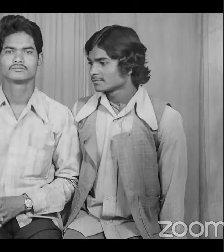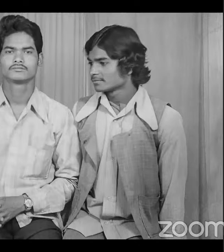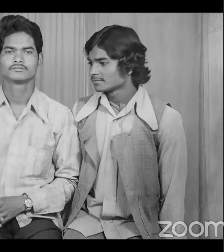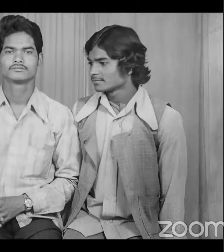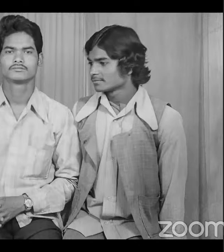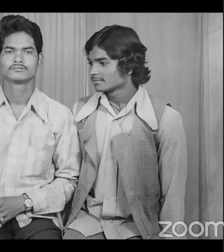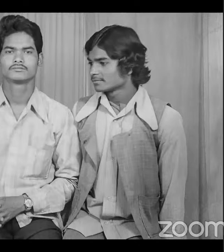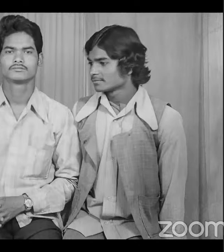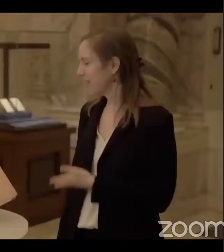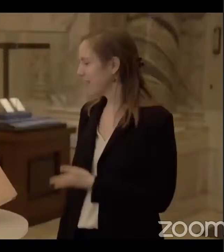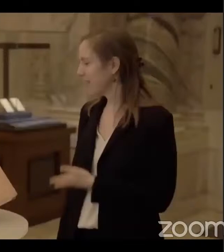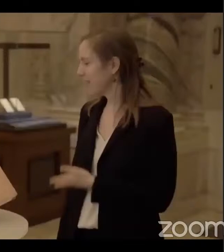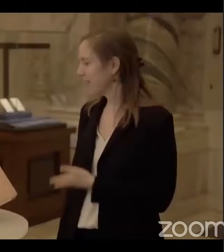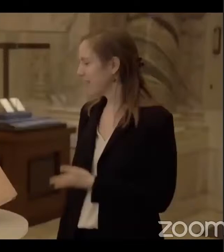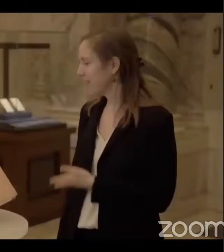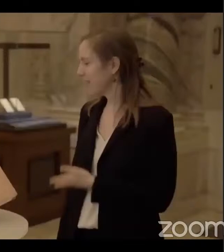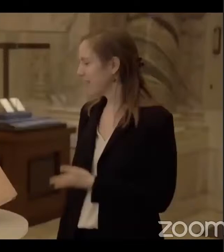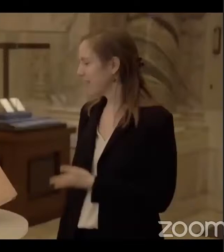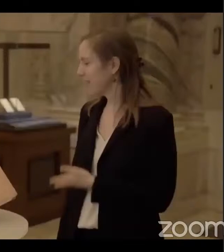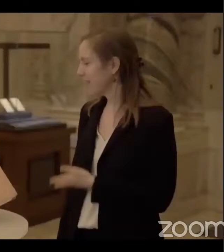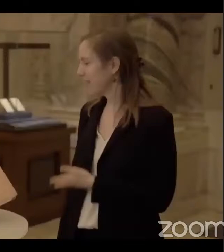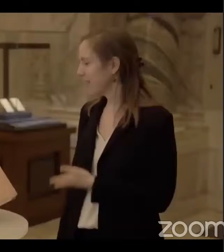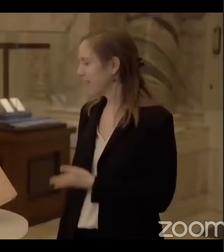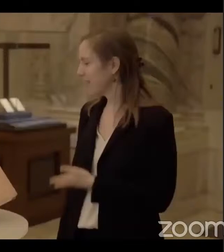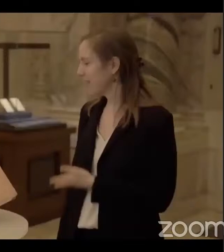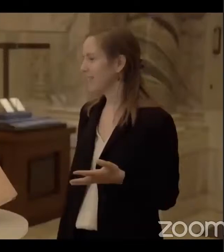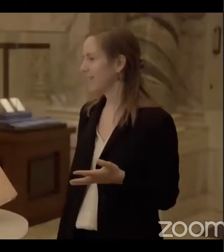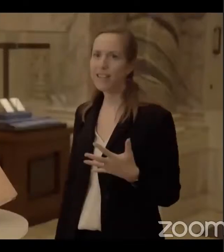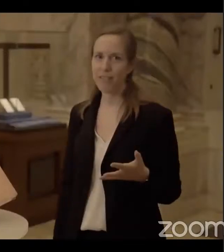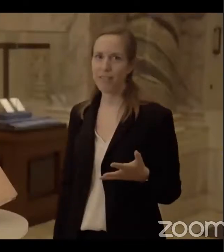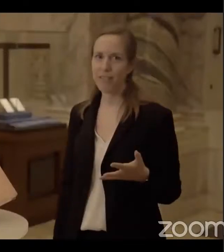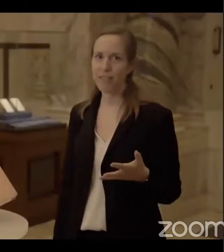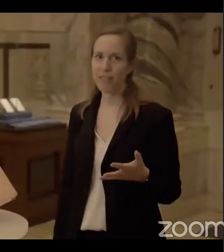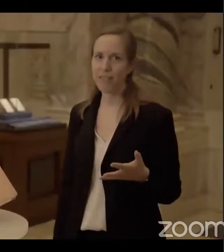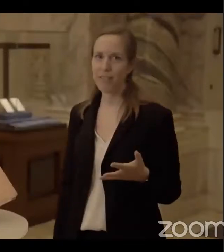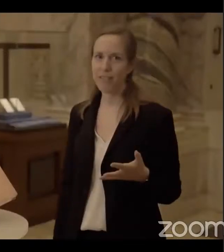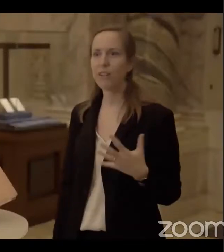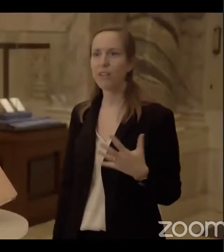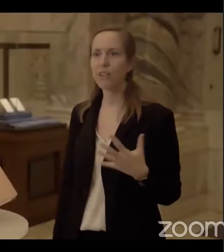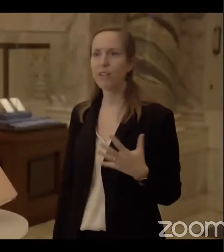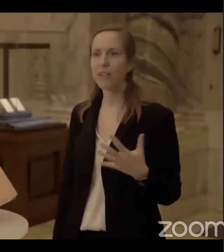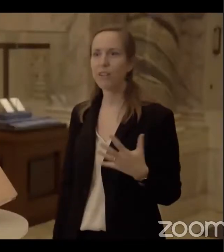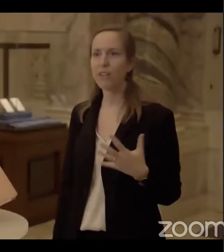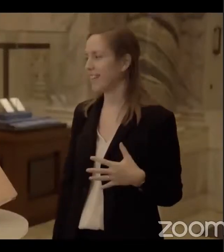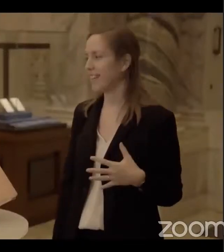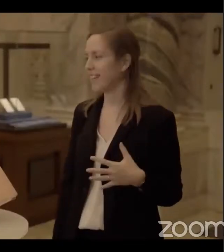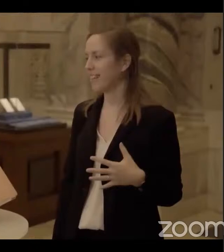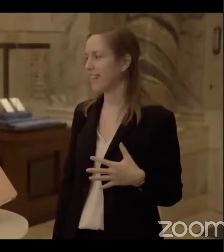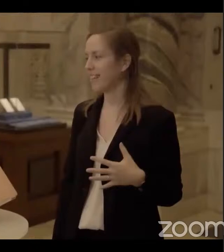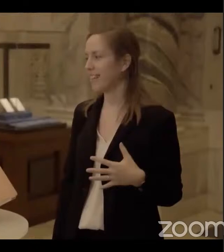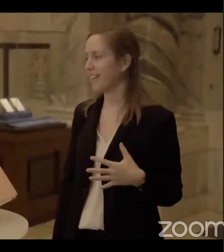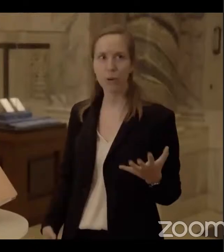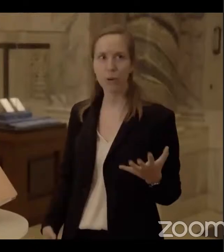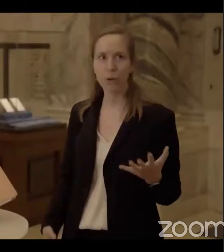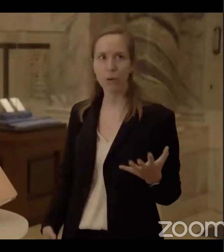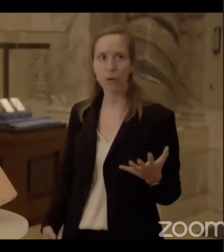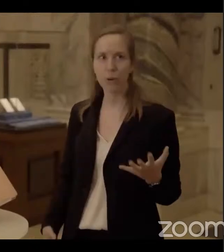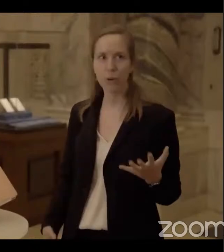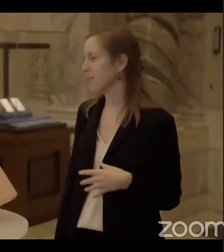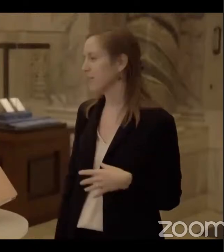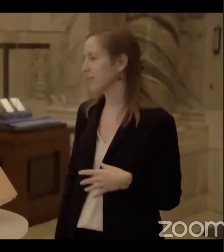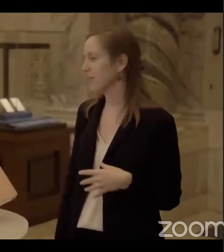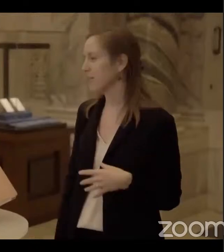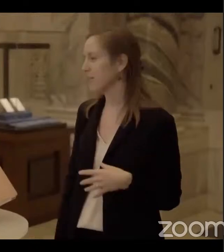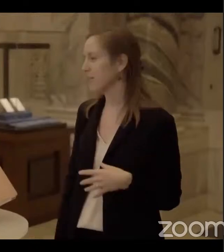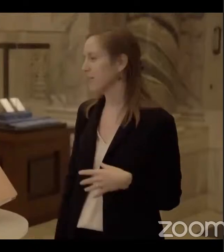the frame. One of the great things about the chemise is that you get this whole sequence of photographs from the night, so you can really, looking at it, get a sense of how the evening